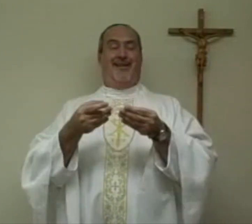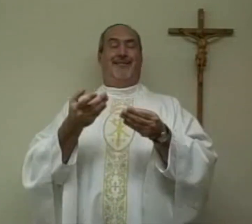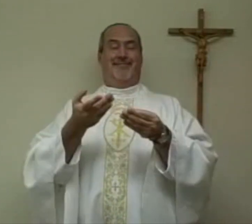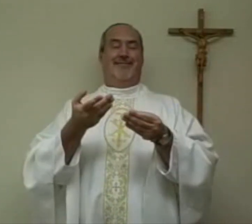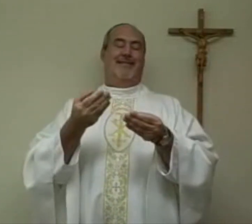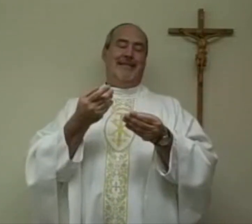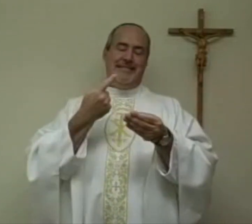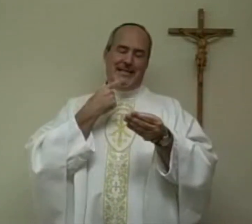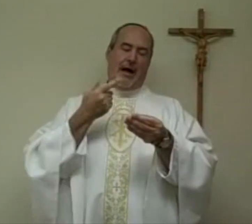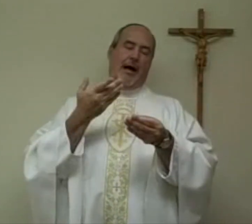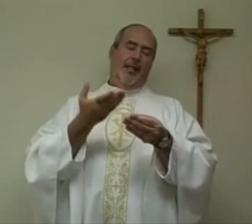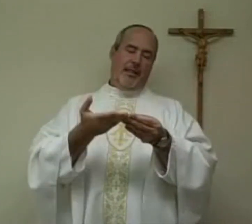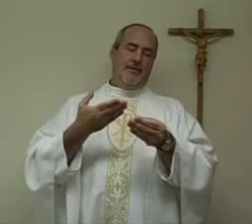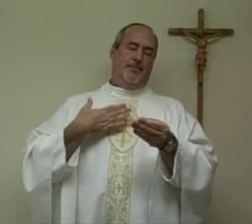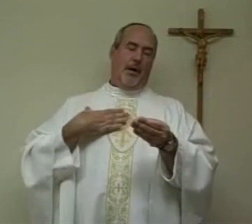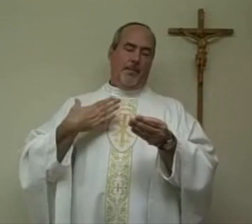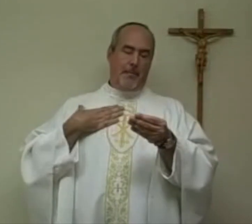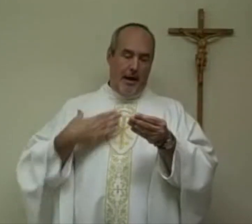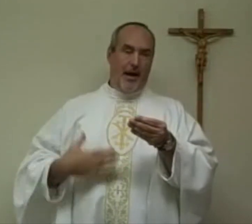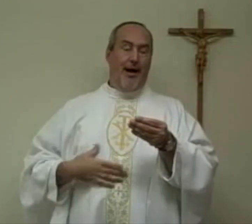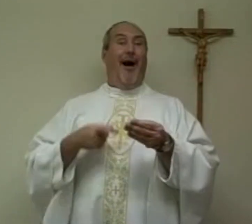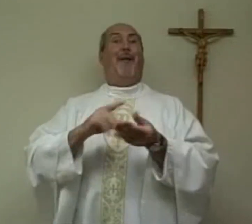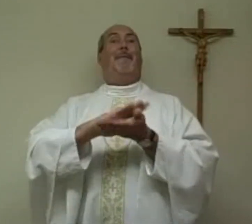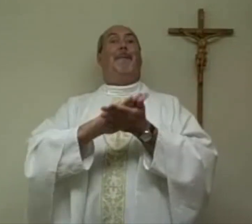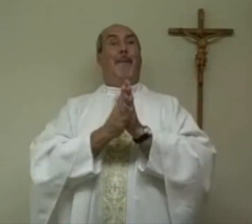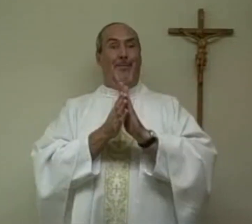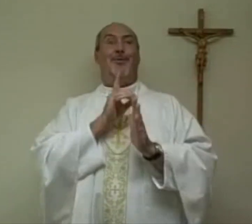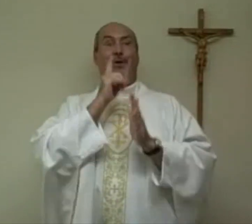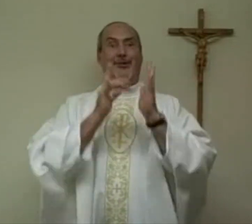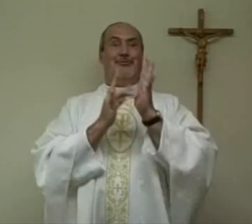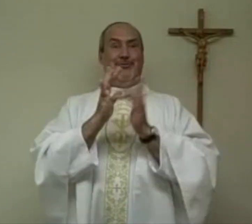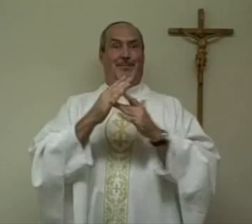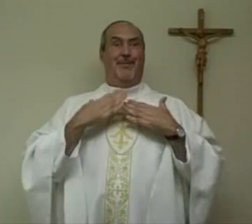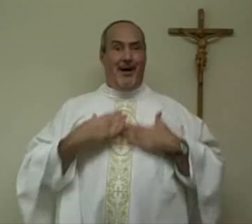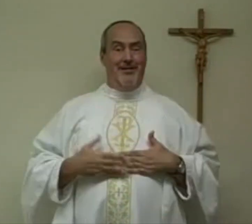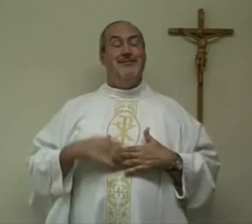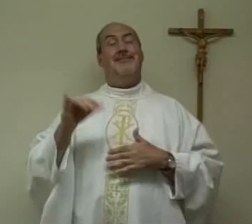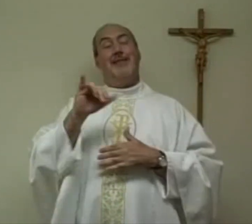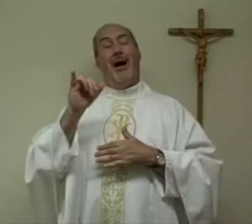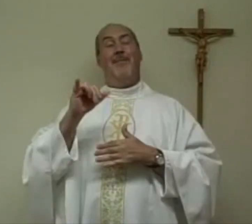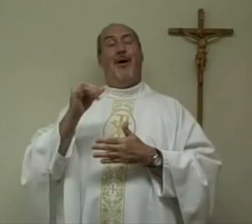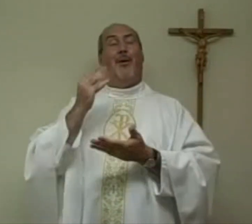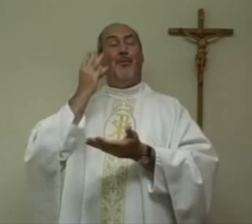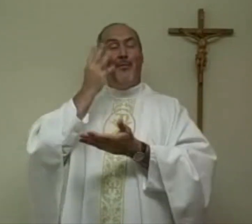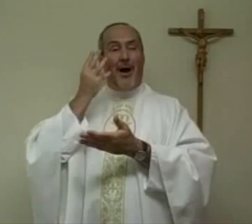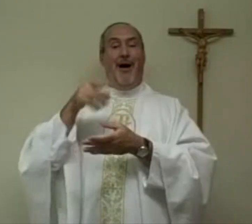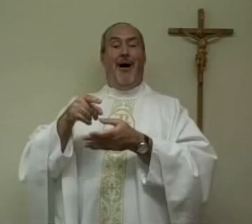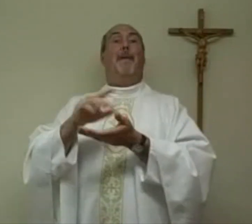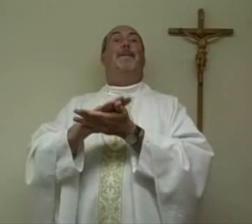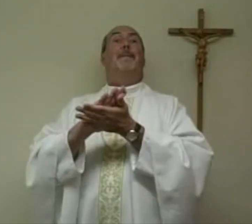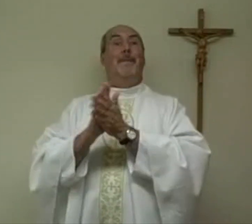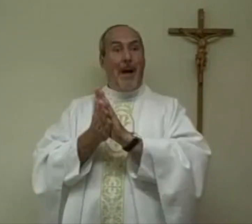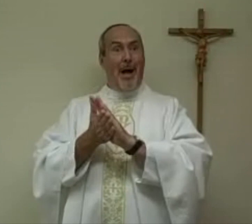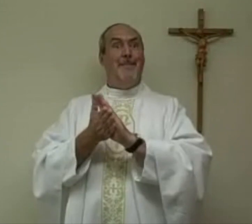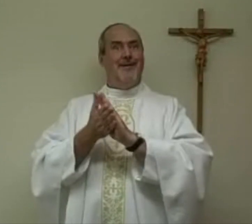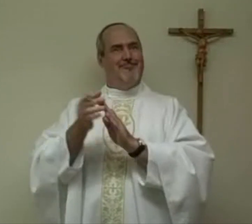Mass, that the bread, when he says, "This is bread becomes my body," and this wine